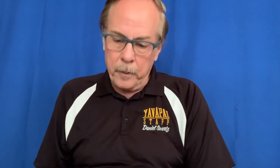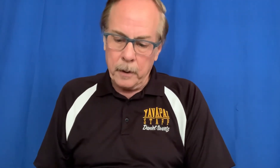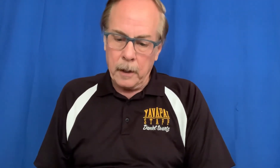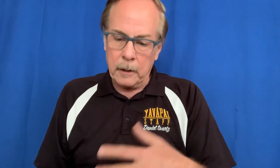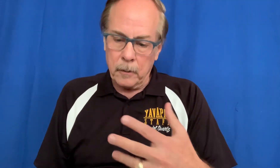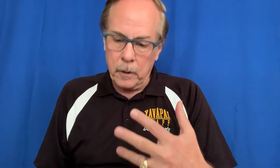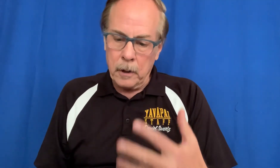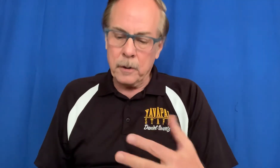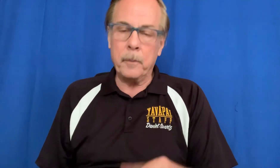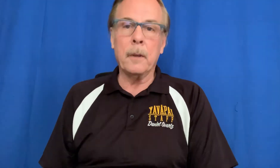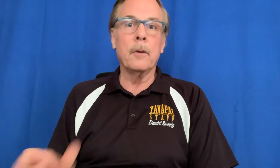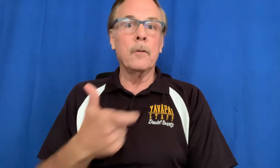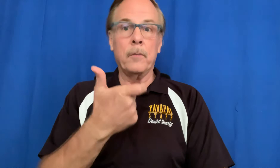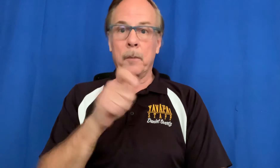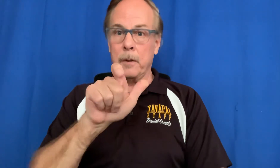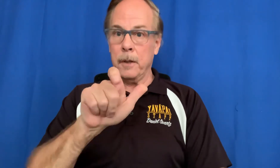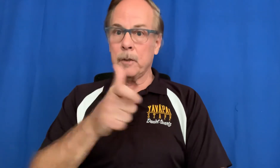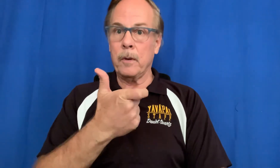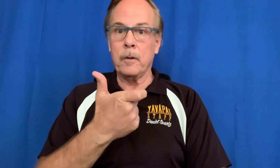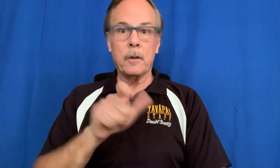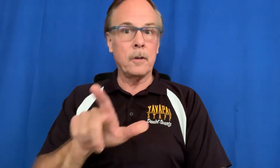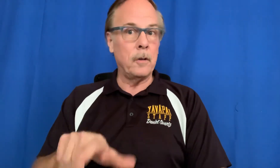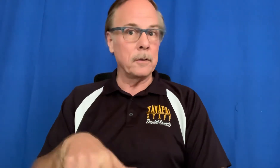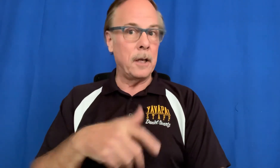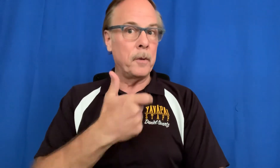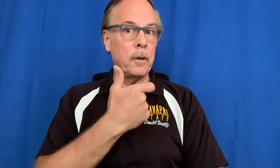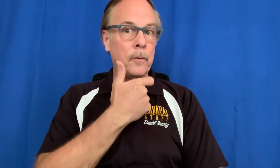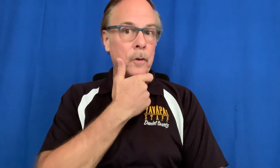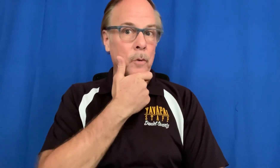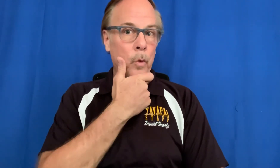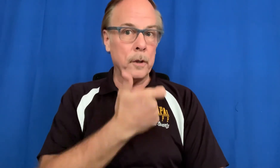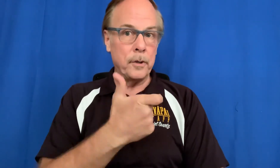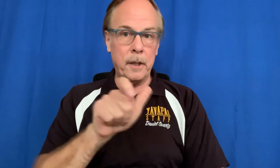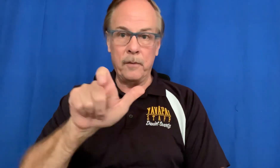an active participant. Remember this? We learned this a long time ago. For to watch TV,